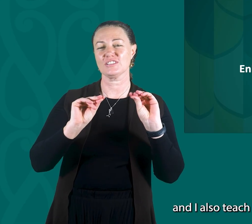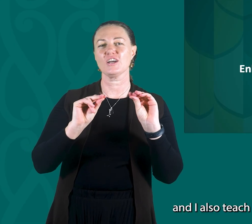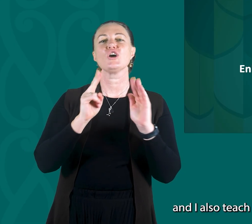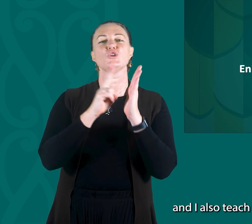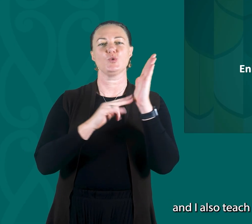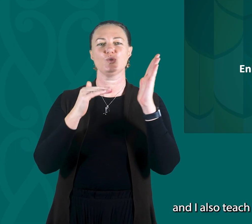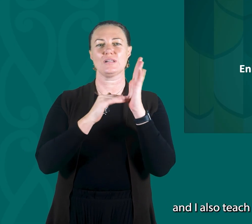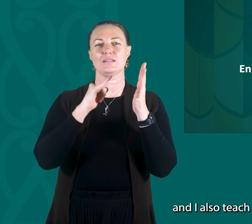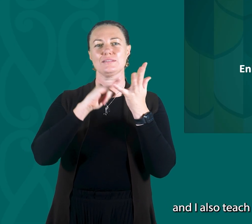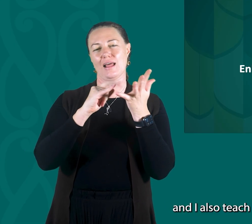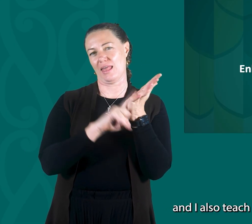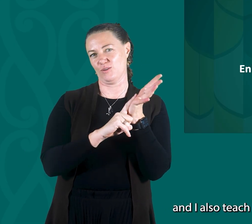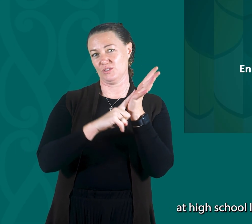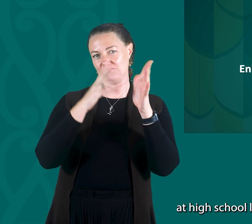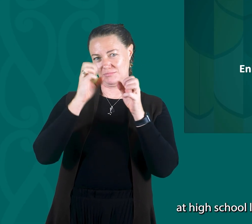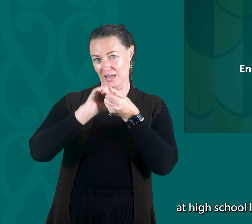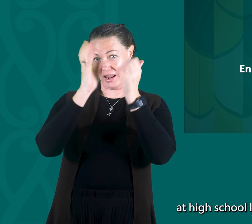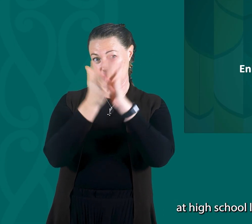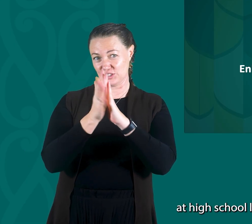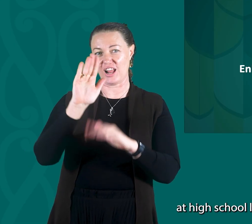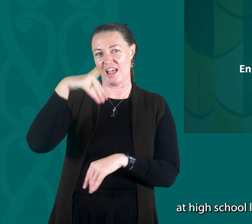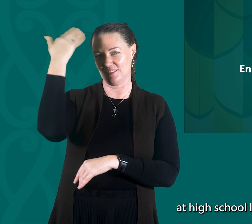also teach NZSL at high school level.